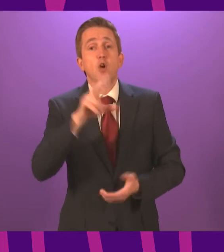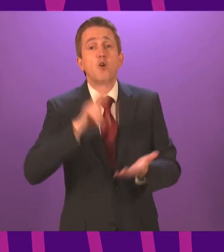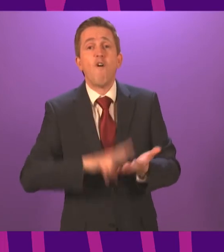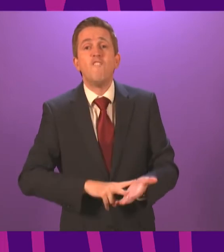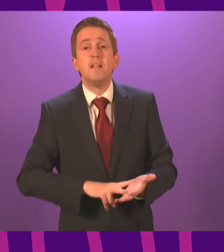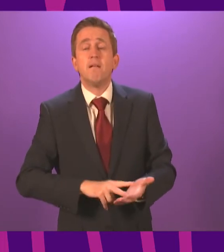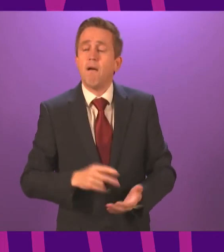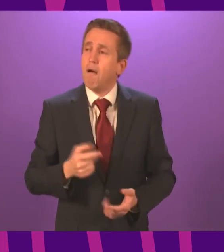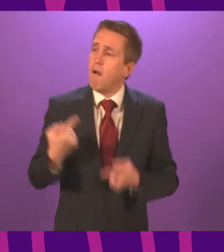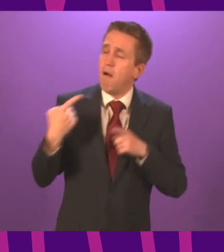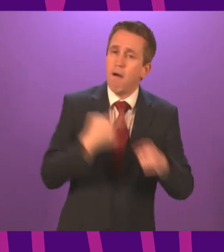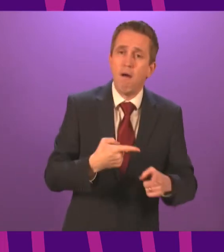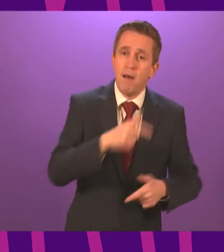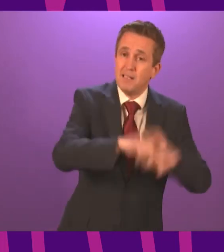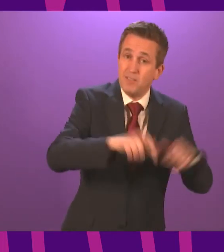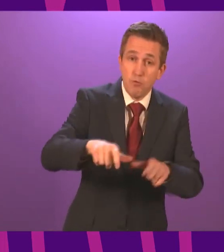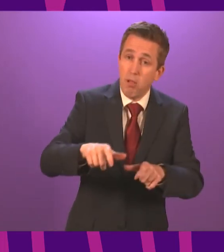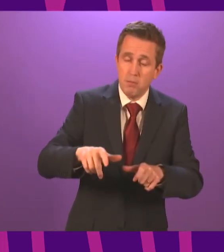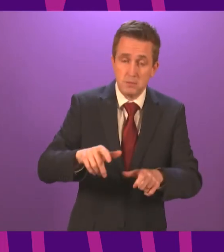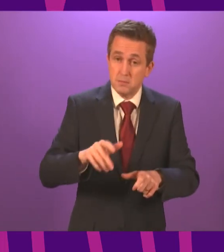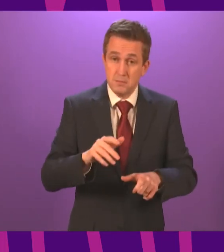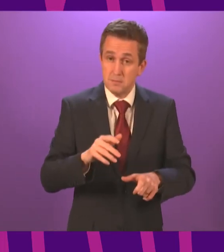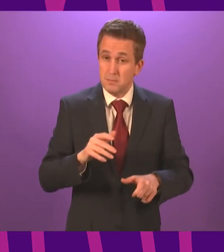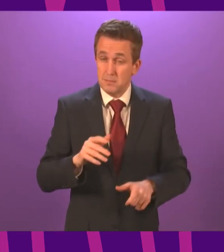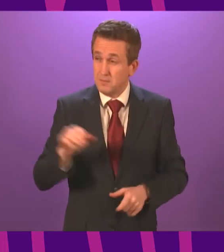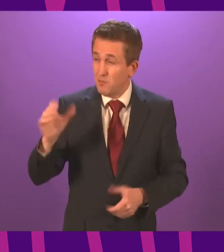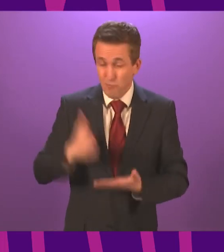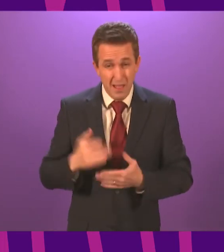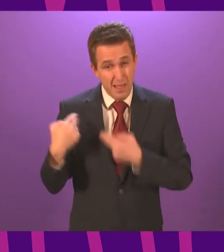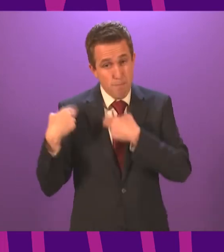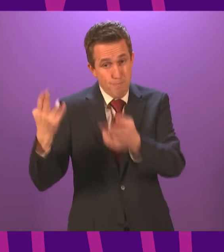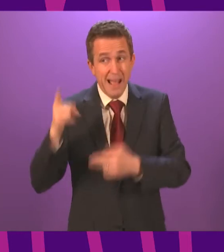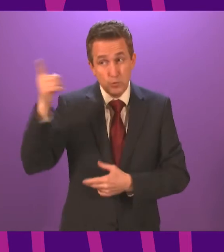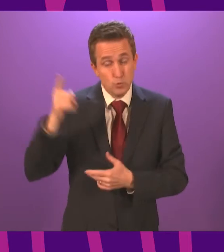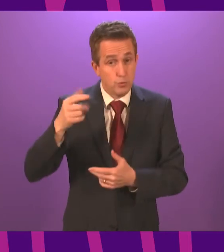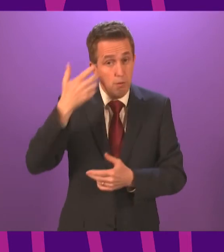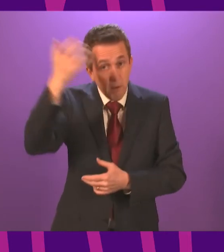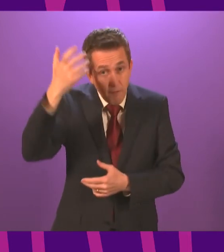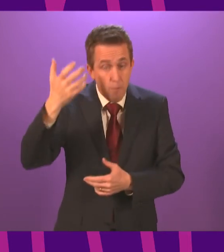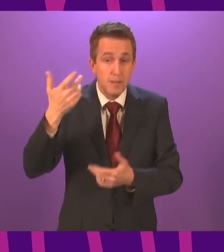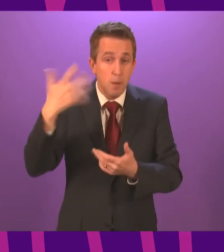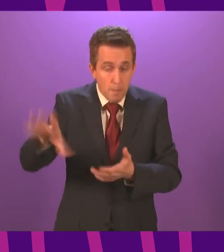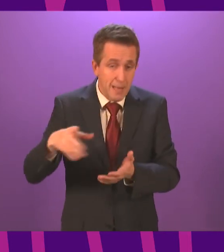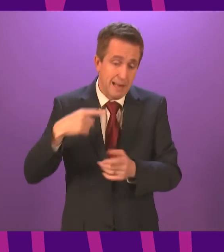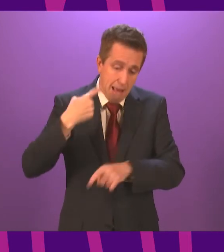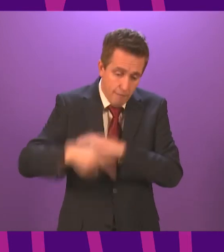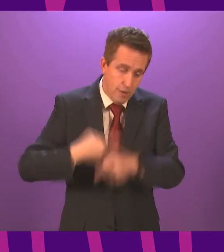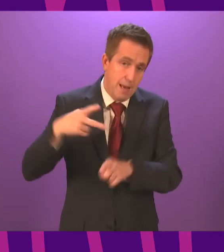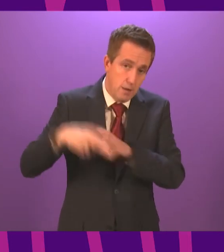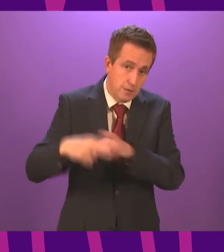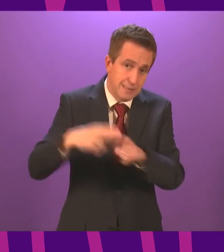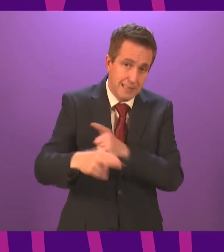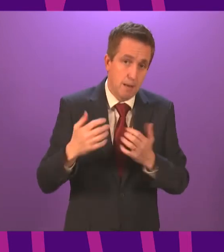individual behaviour and not a failure of planning, a failure of governance, and year-on-year cuts to public services that protect us